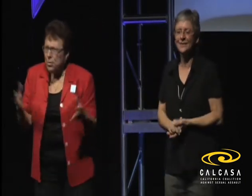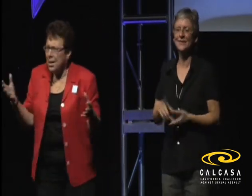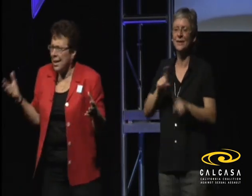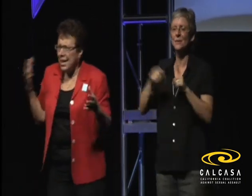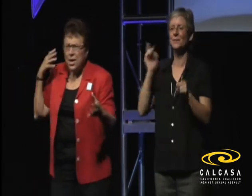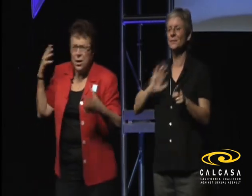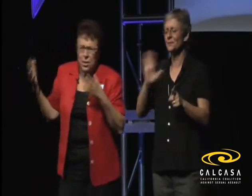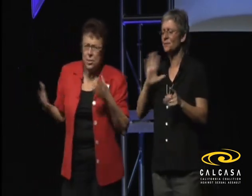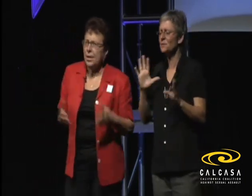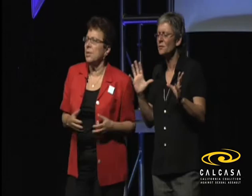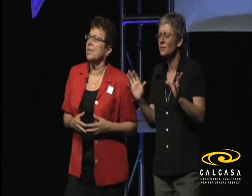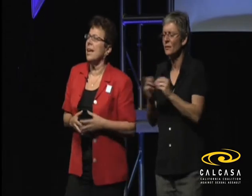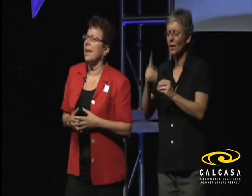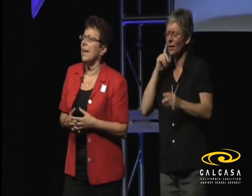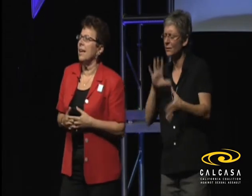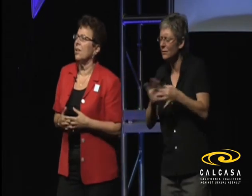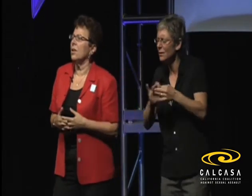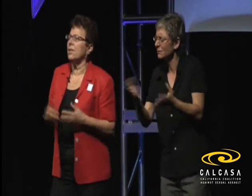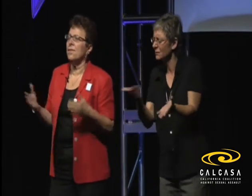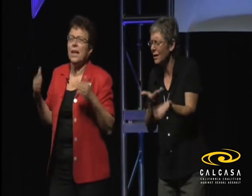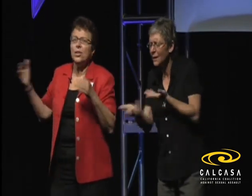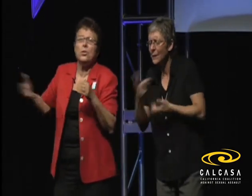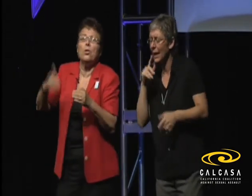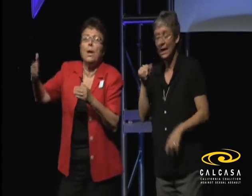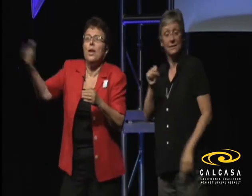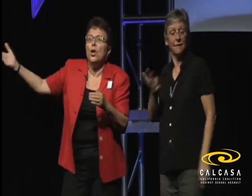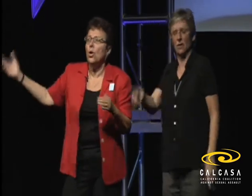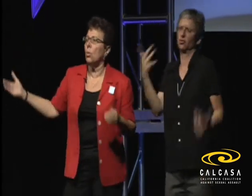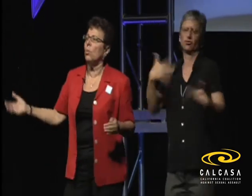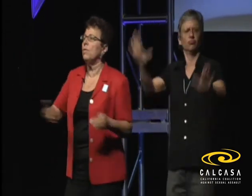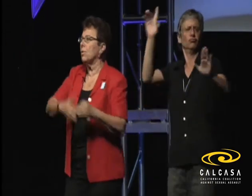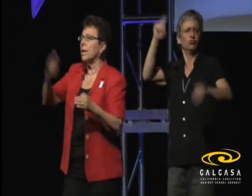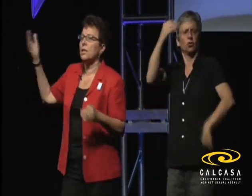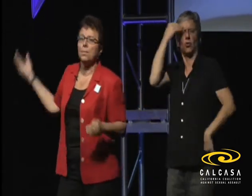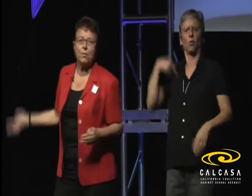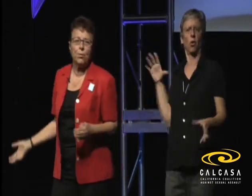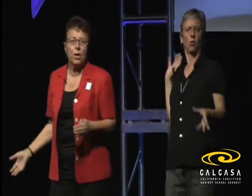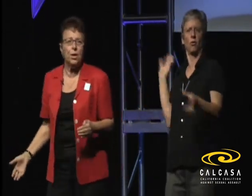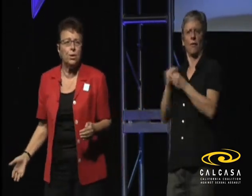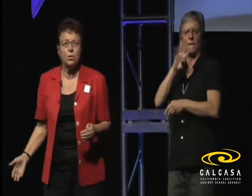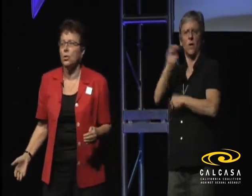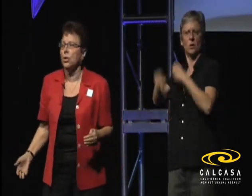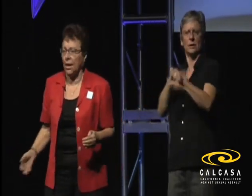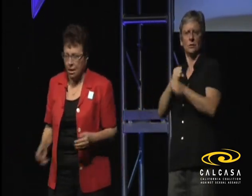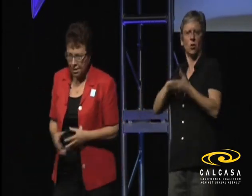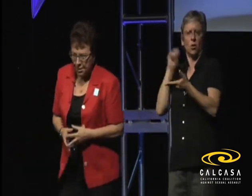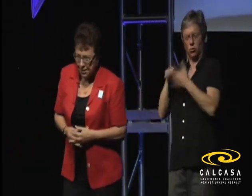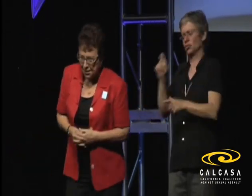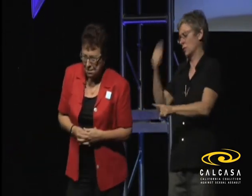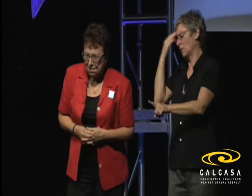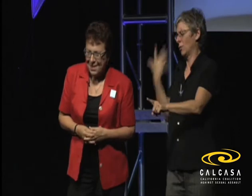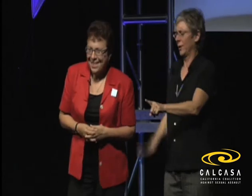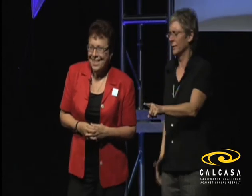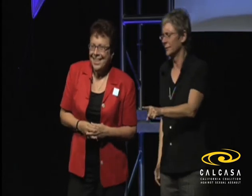When we were reading and hearing what they were saying, as if they should already know what we've already spent 40 years learning.